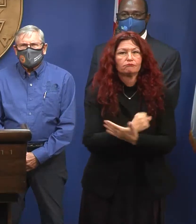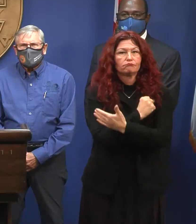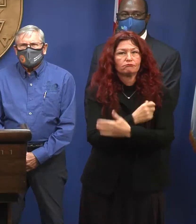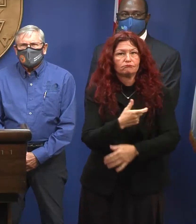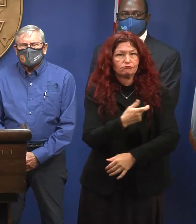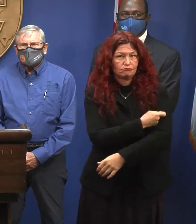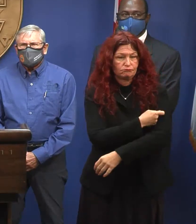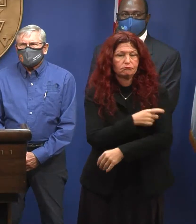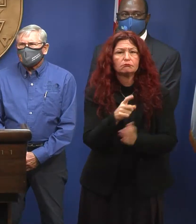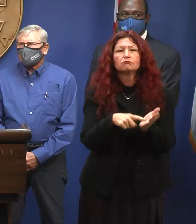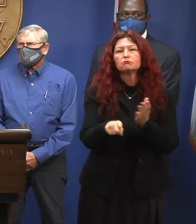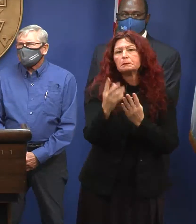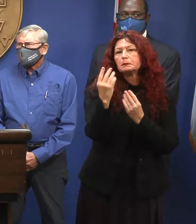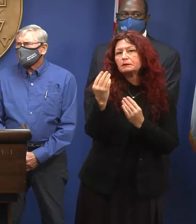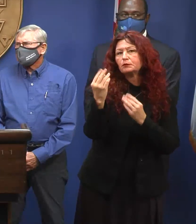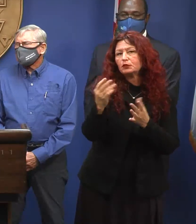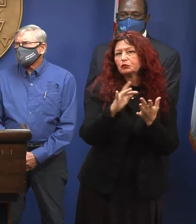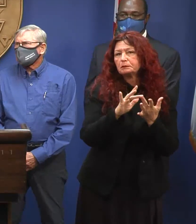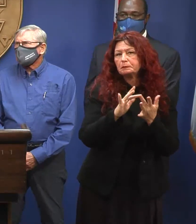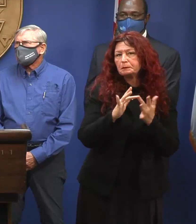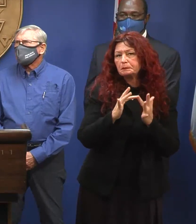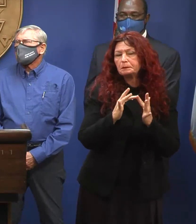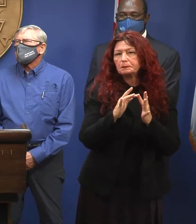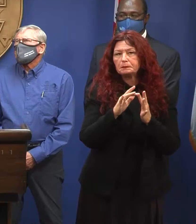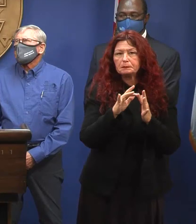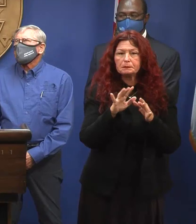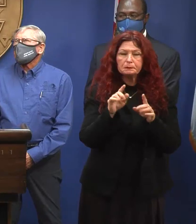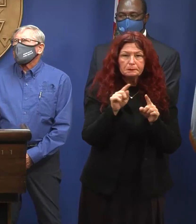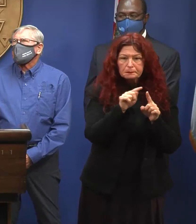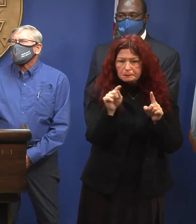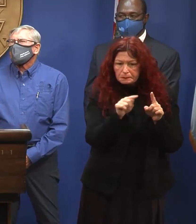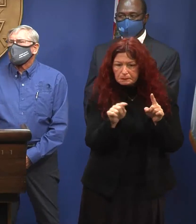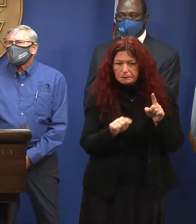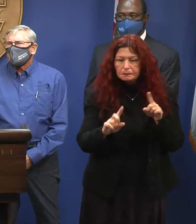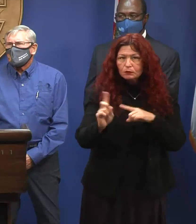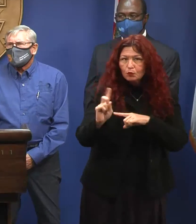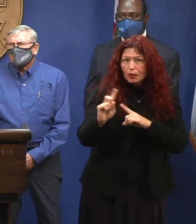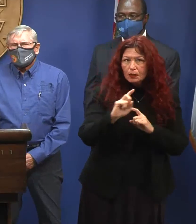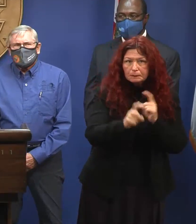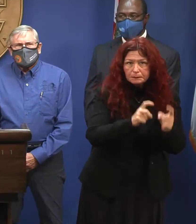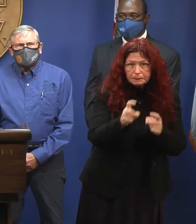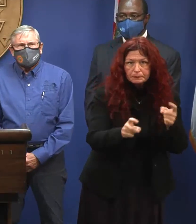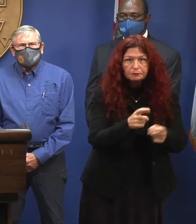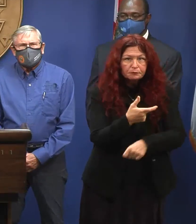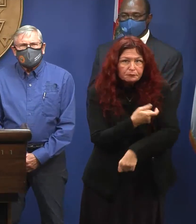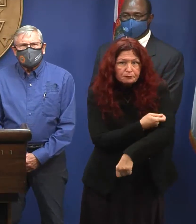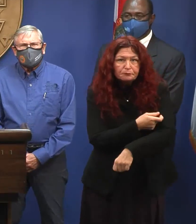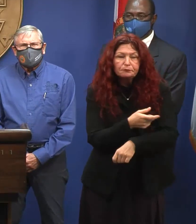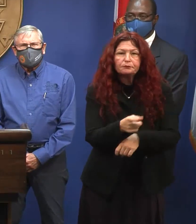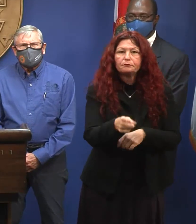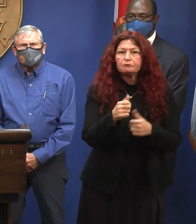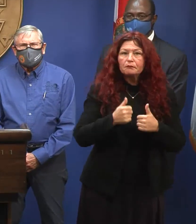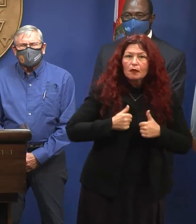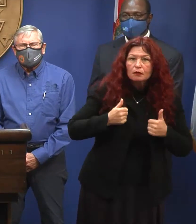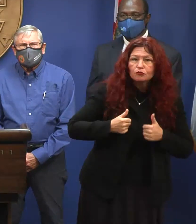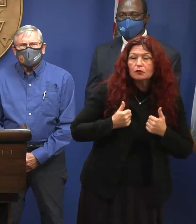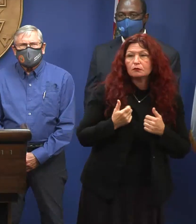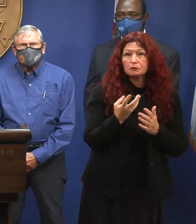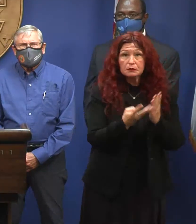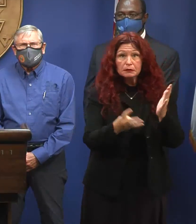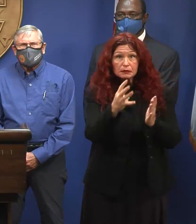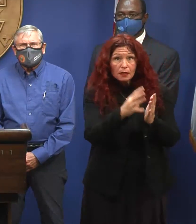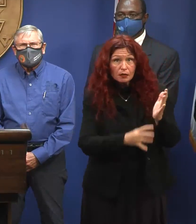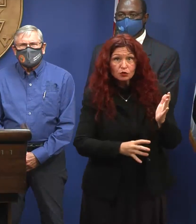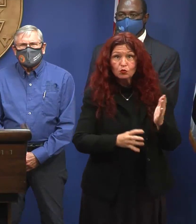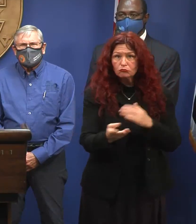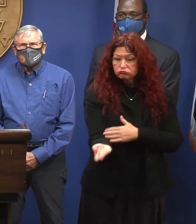Miami-Dade.gov/vaccine. You can find out how and when and where. We're open late hours. You don't need an appointment. We're going where you are